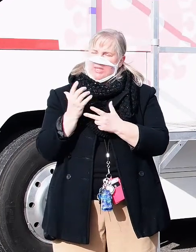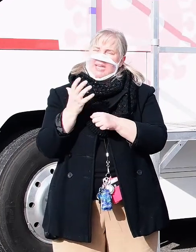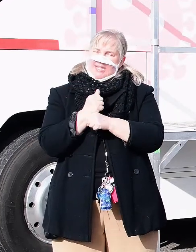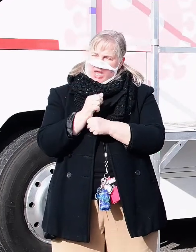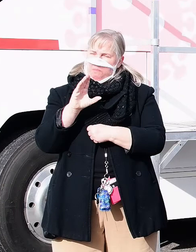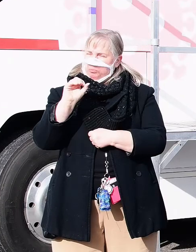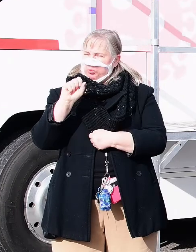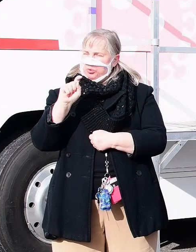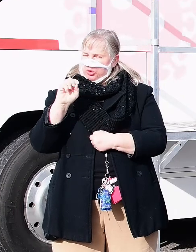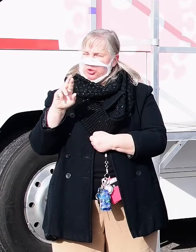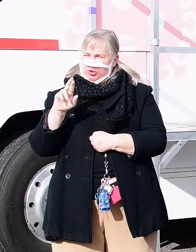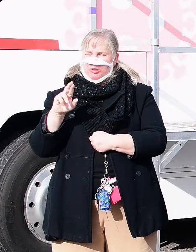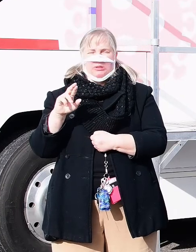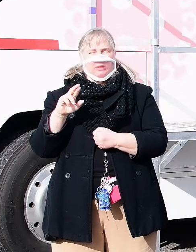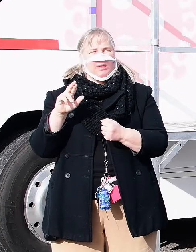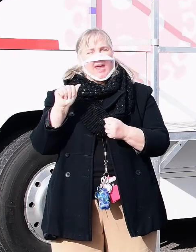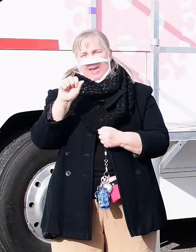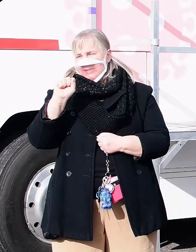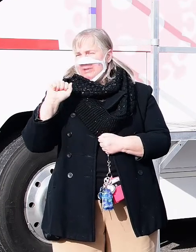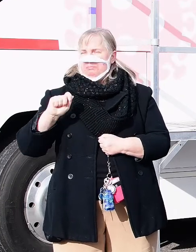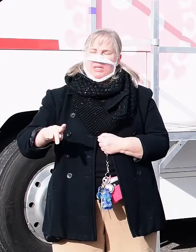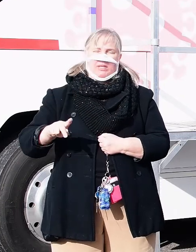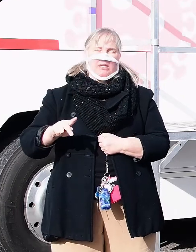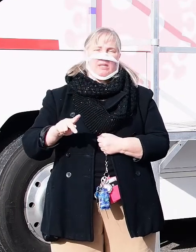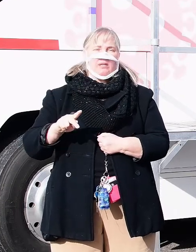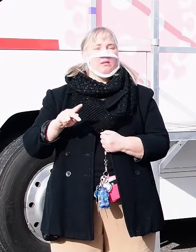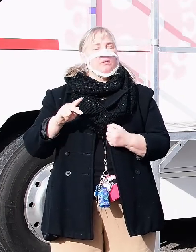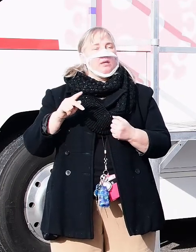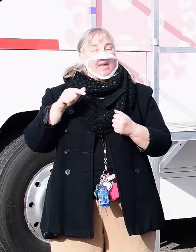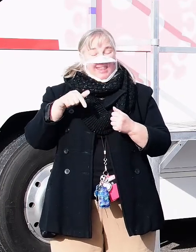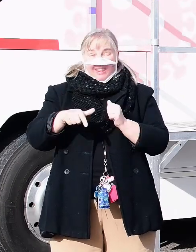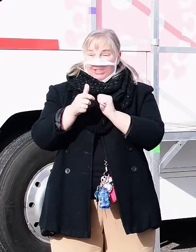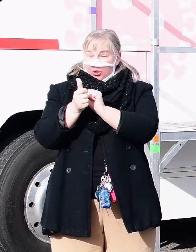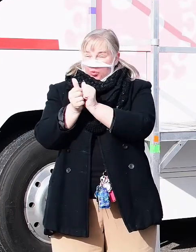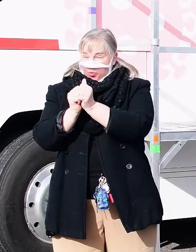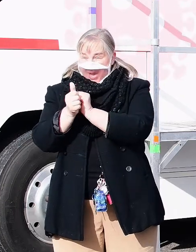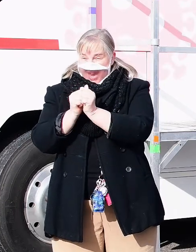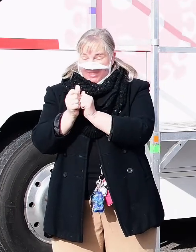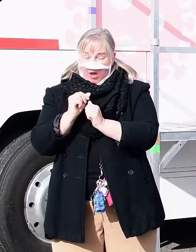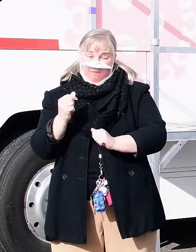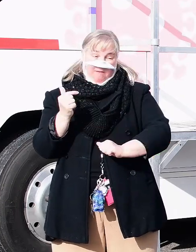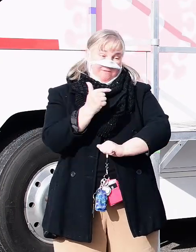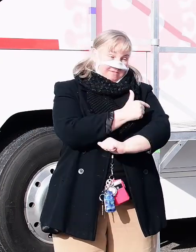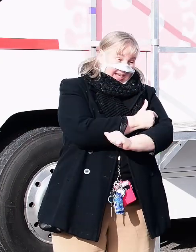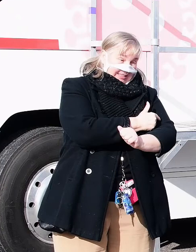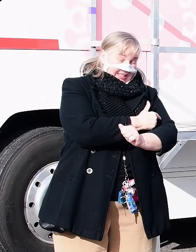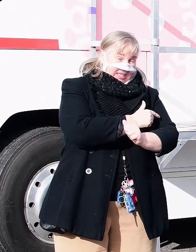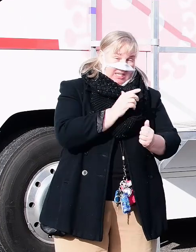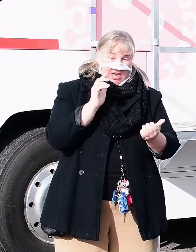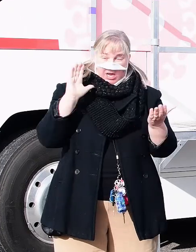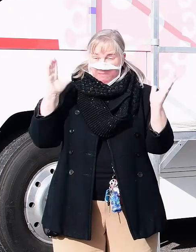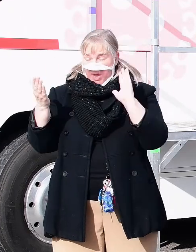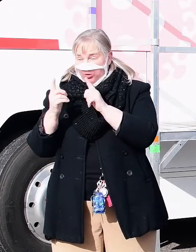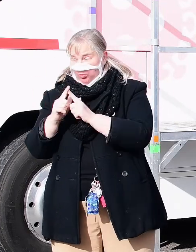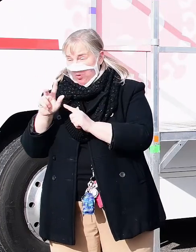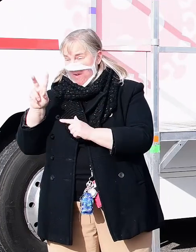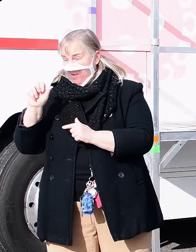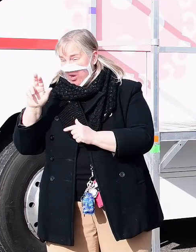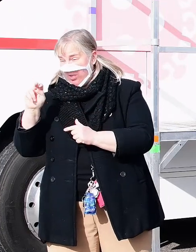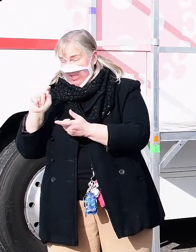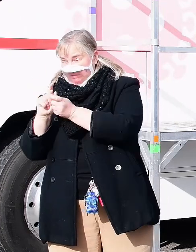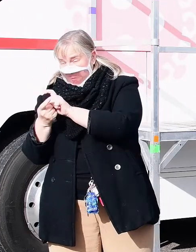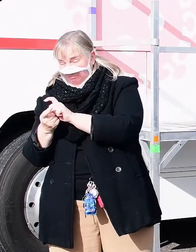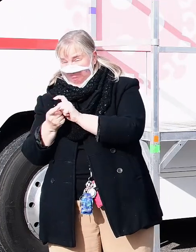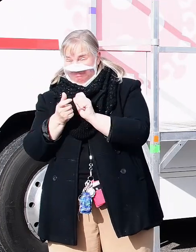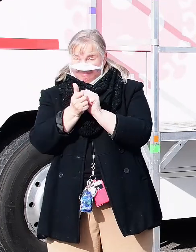boosted as soon as possible. In this race of vaccine versus variants, we can